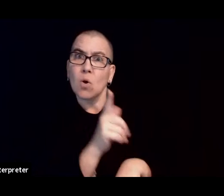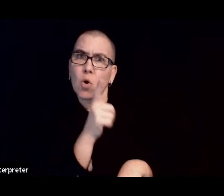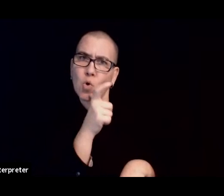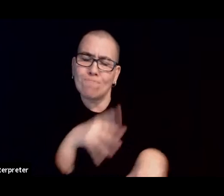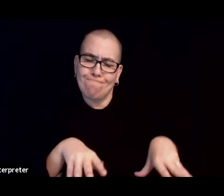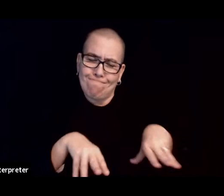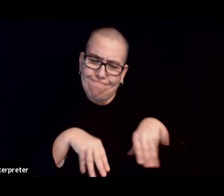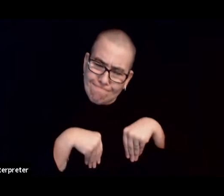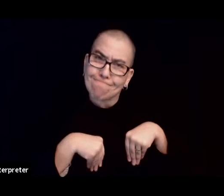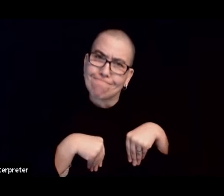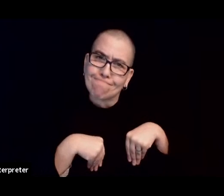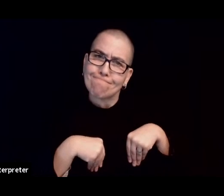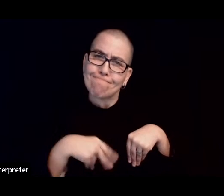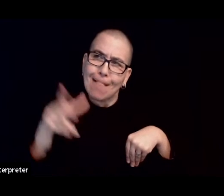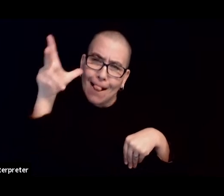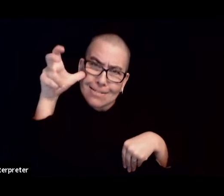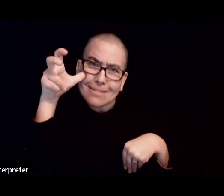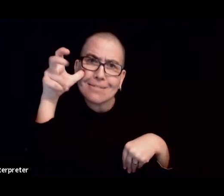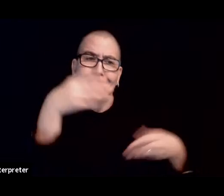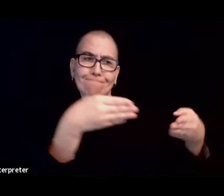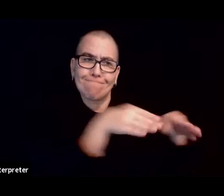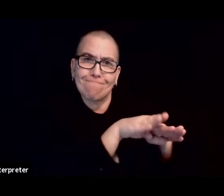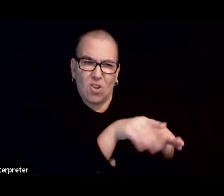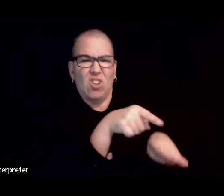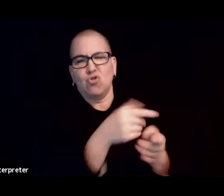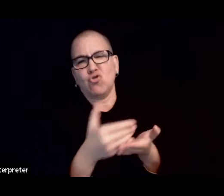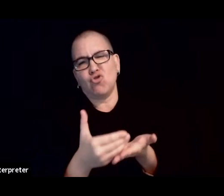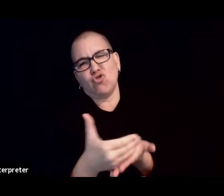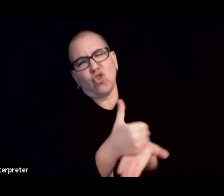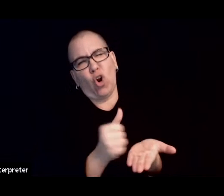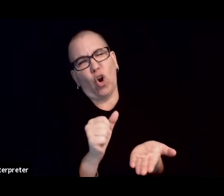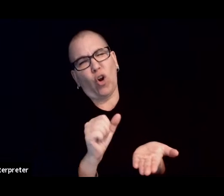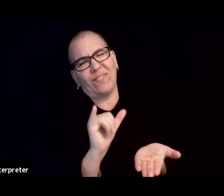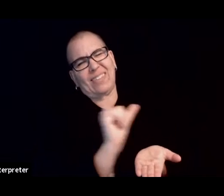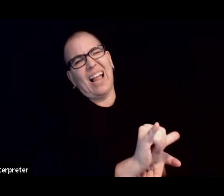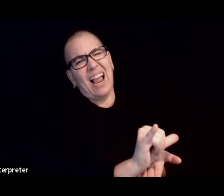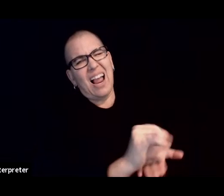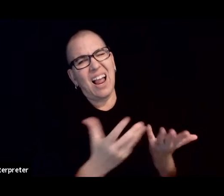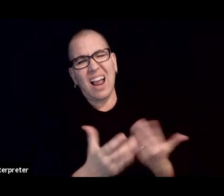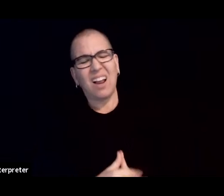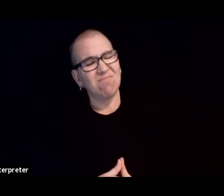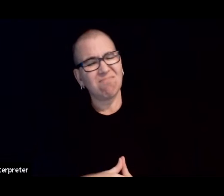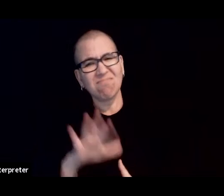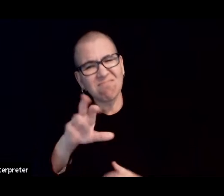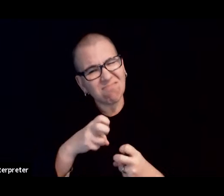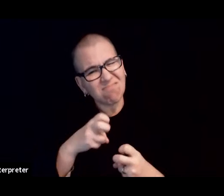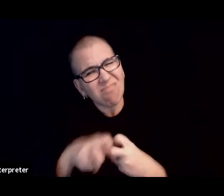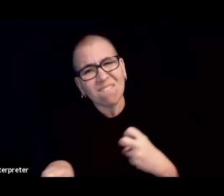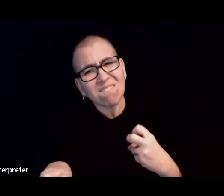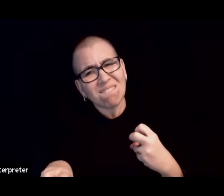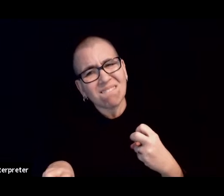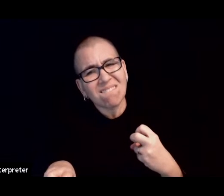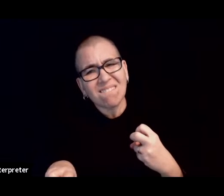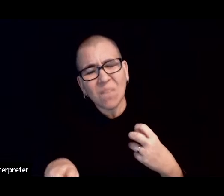public interest. It's just regrettable that it gets down to kind of pitting business survival